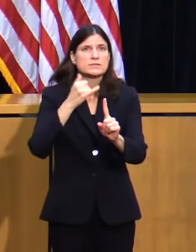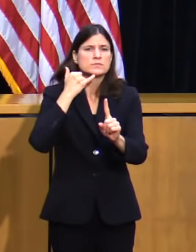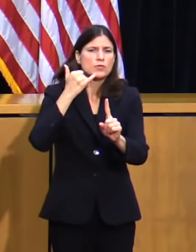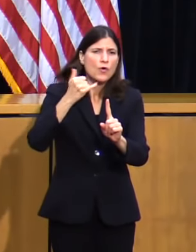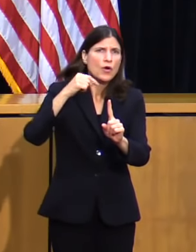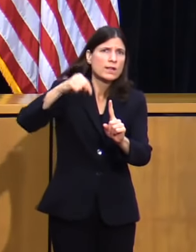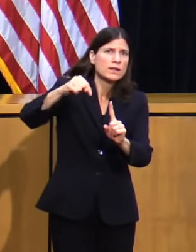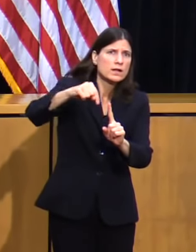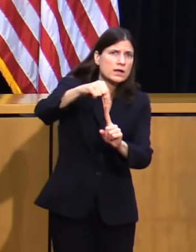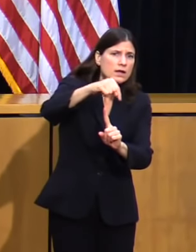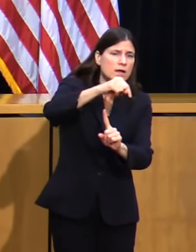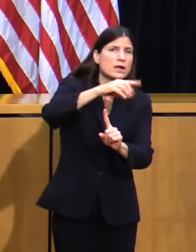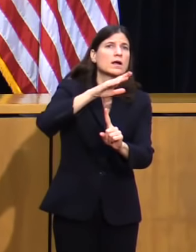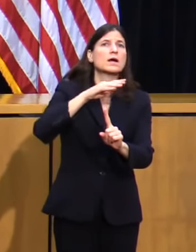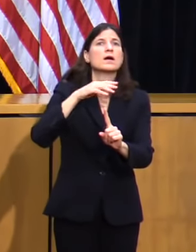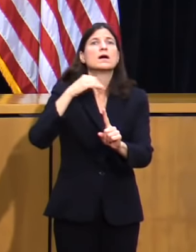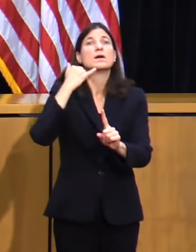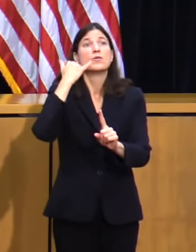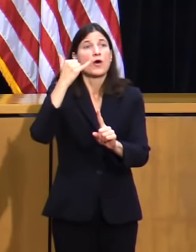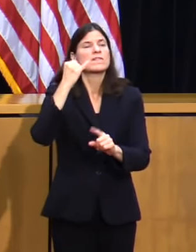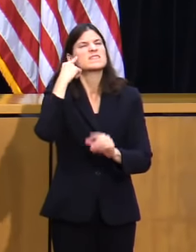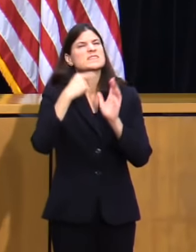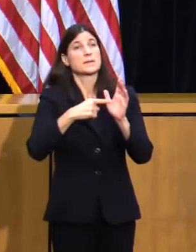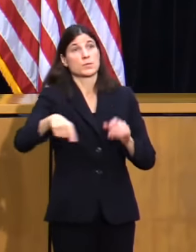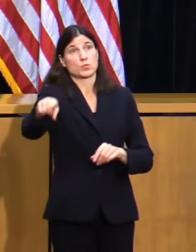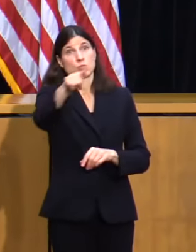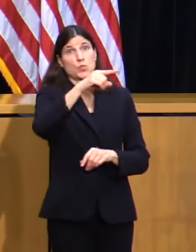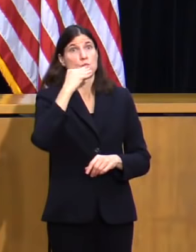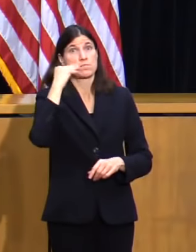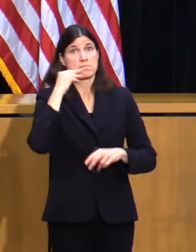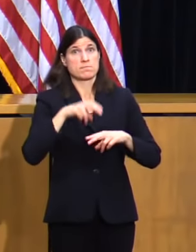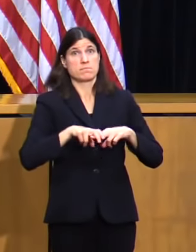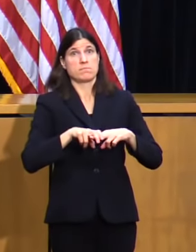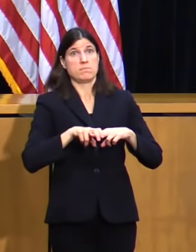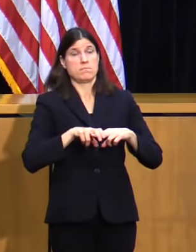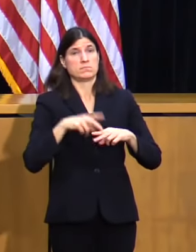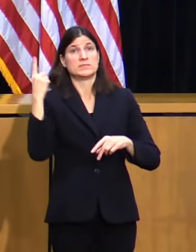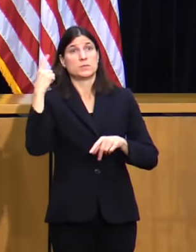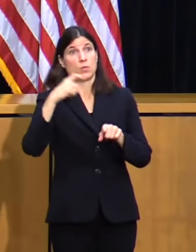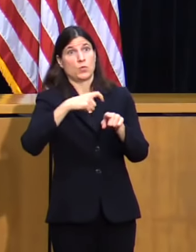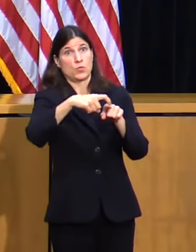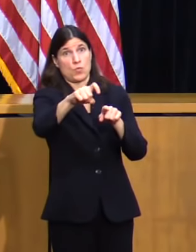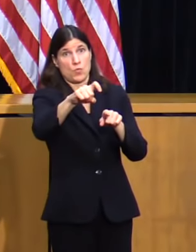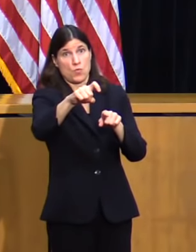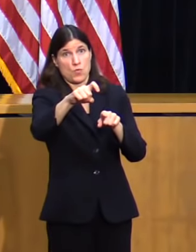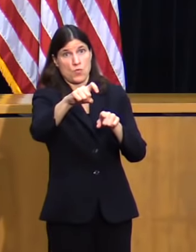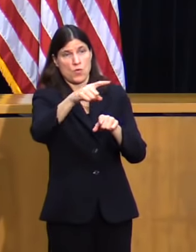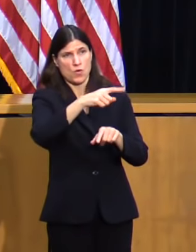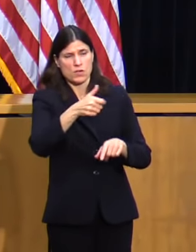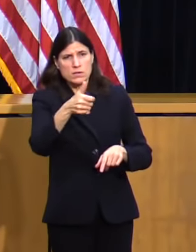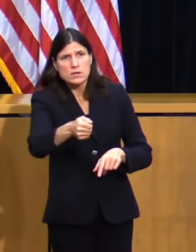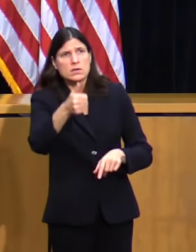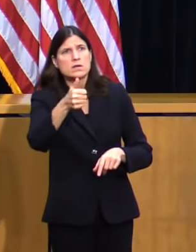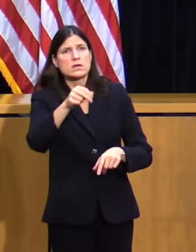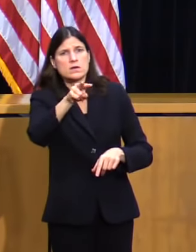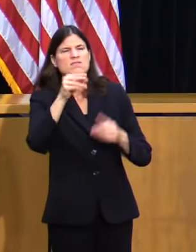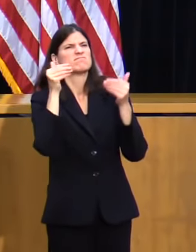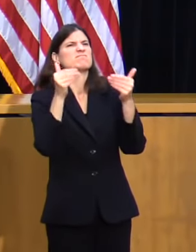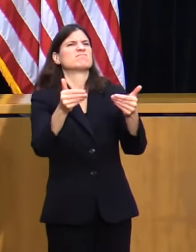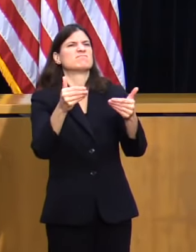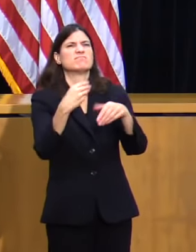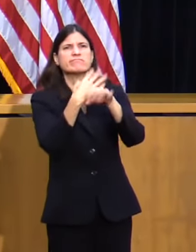to wearing a face covering, washing, good hygiene, and keeping physical distance, if you do get a call from a local Board of Health or the